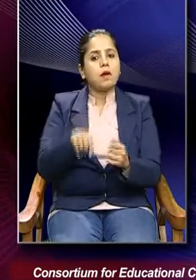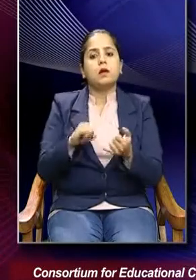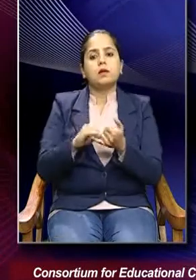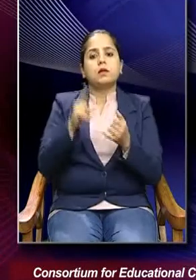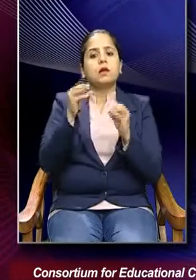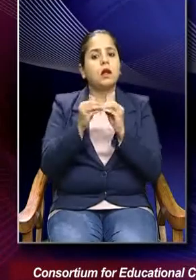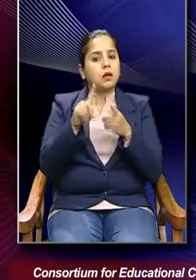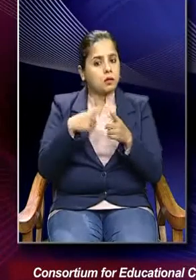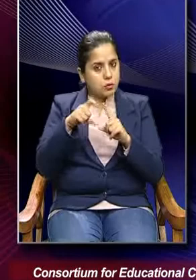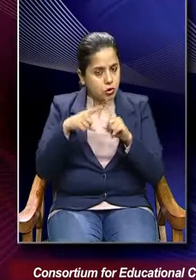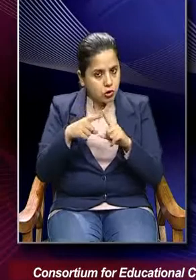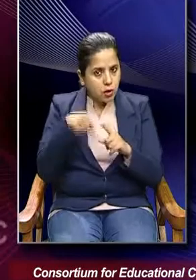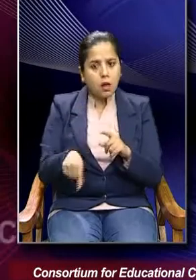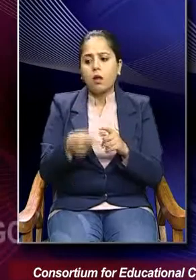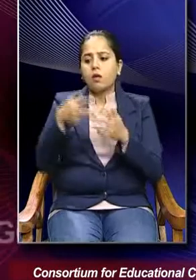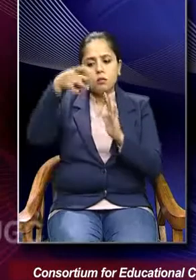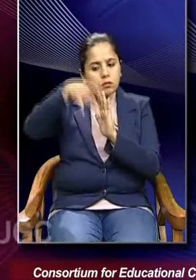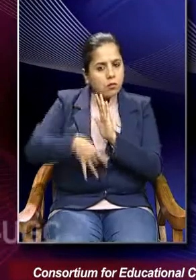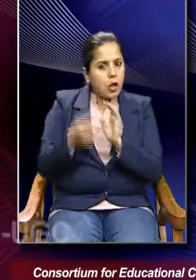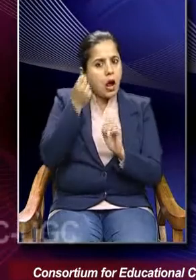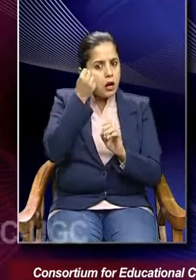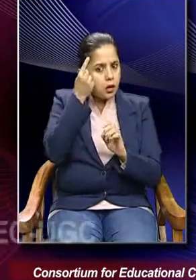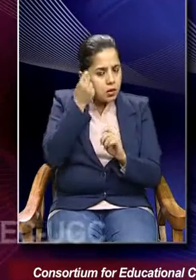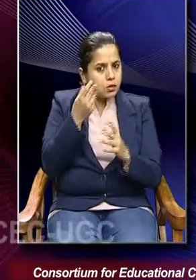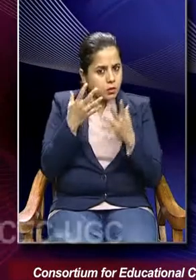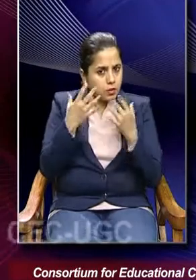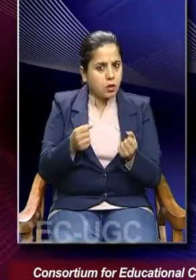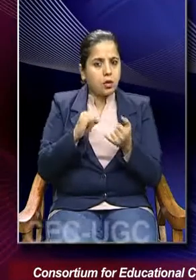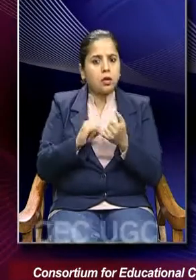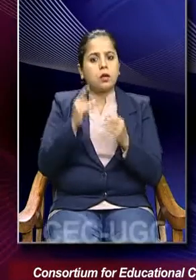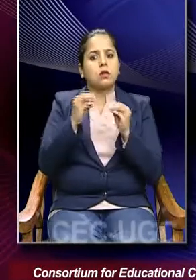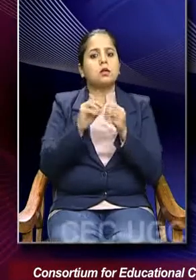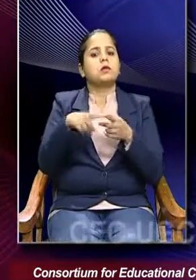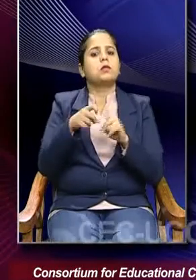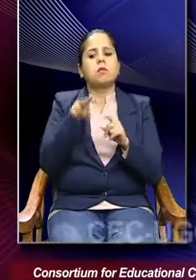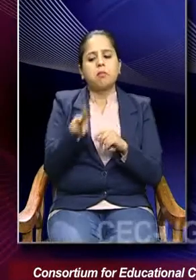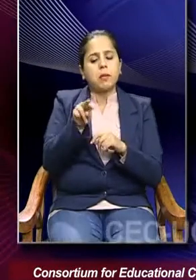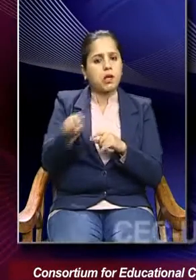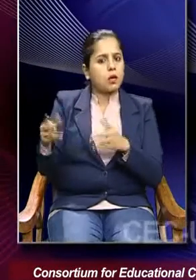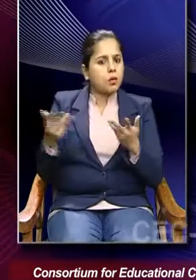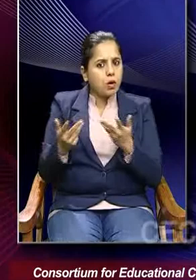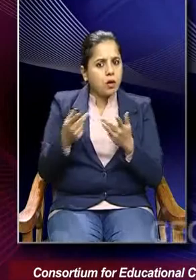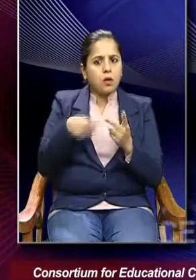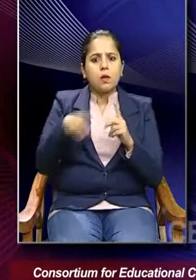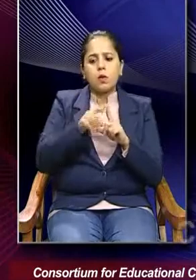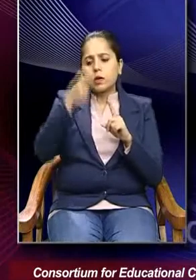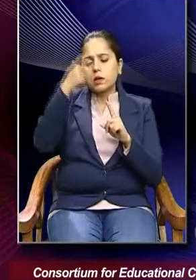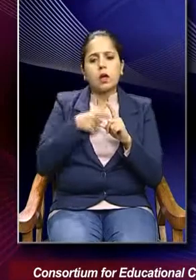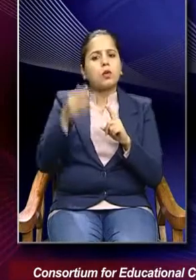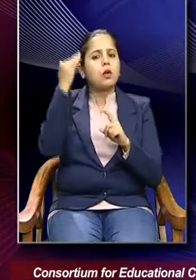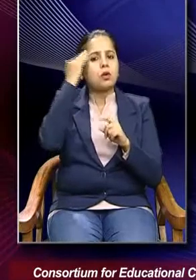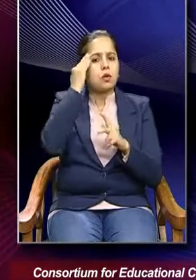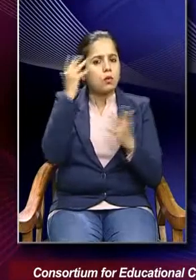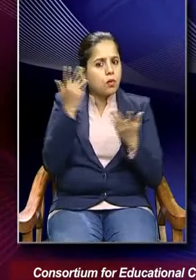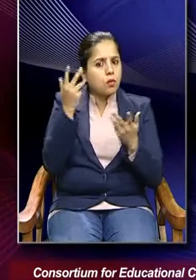of sociology is to understand subjective meaning, or what is his discipline known as